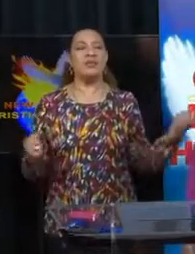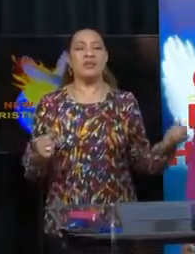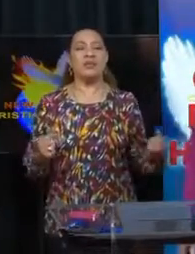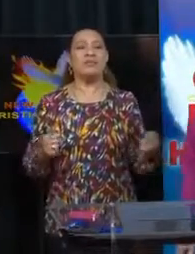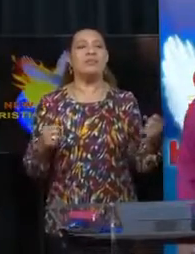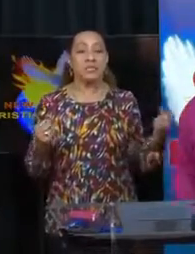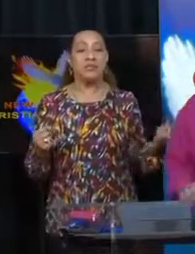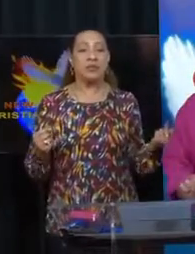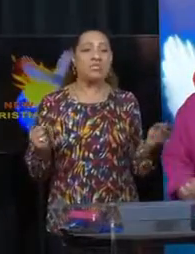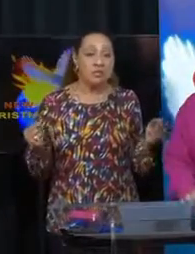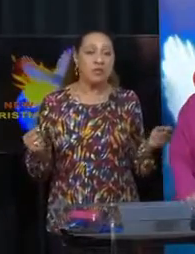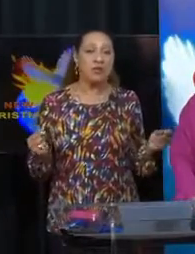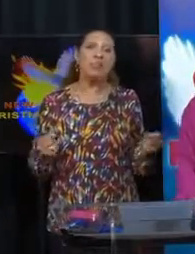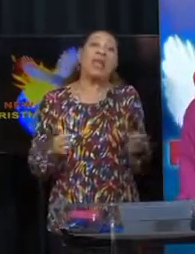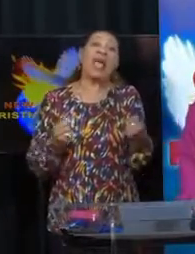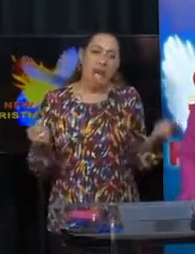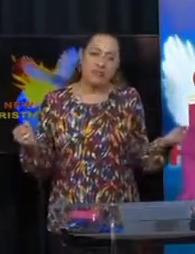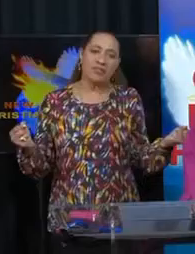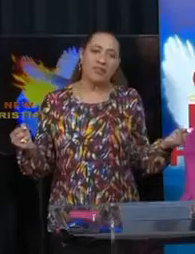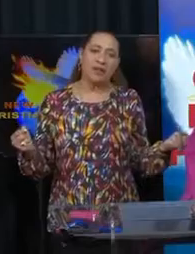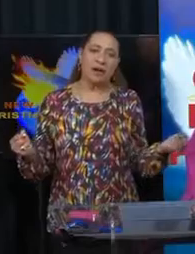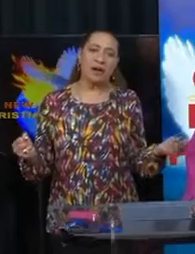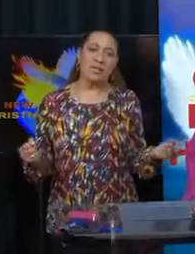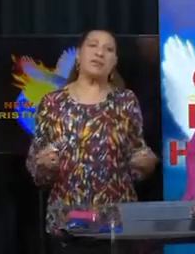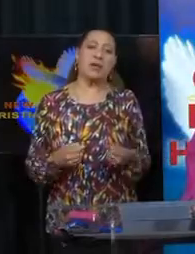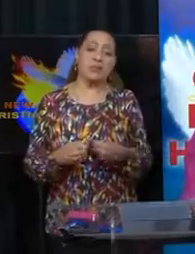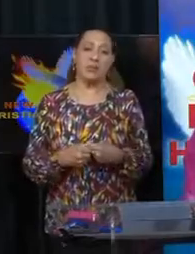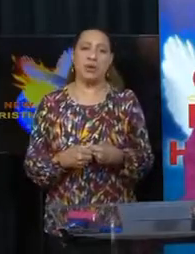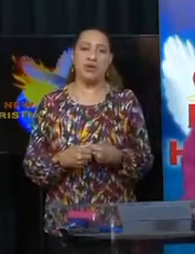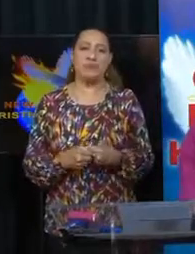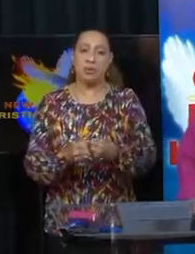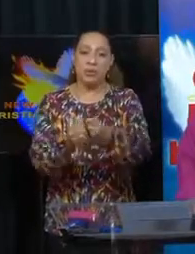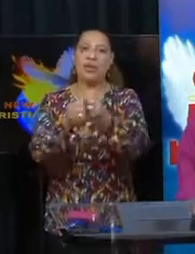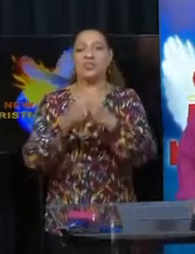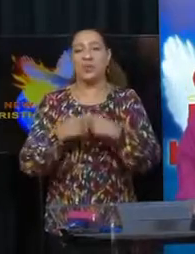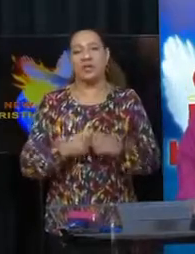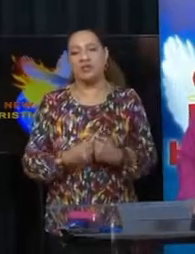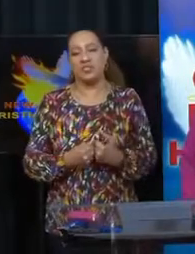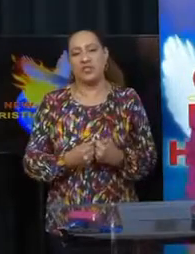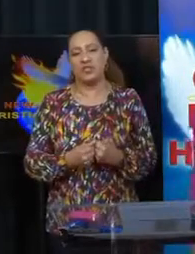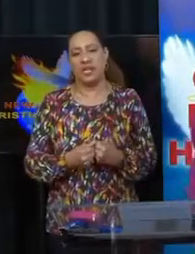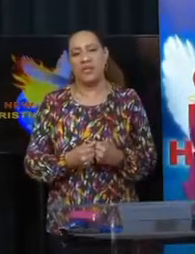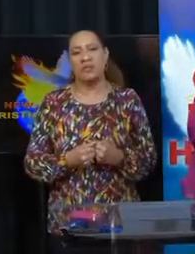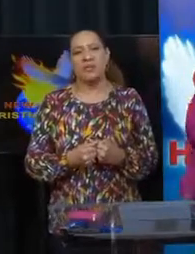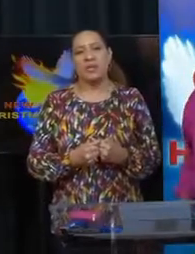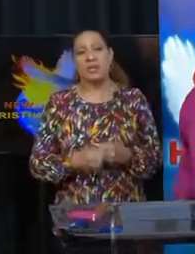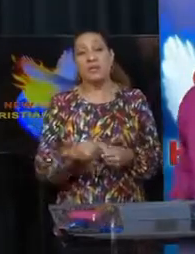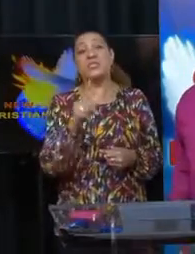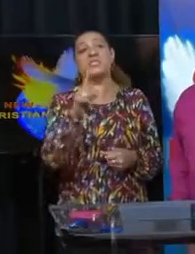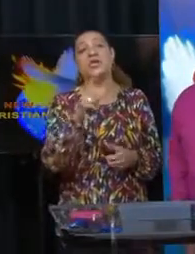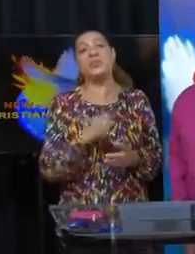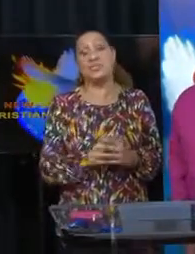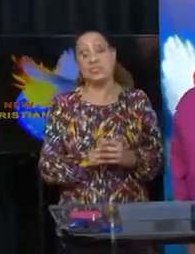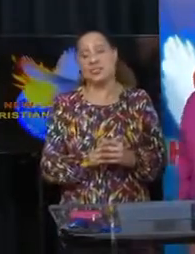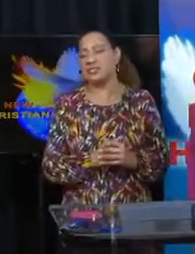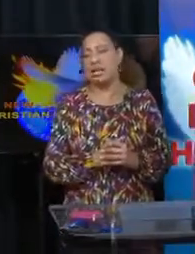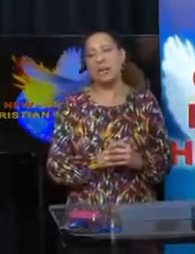most of you Some of you may have Uh given up on your marriage, but we would like to encourage you today You know, there is the hope in jesus and I believe